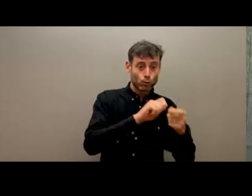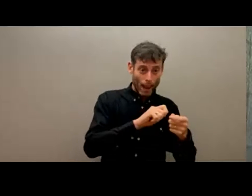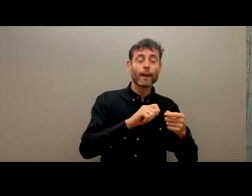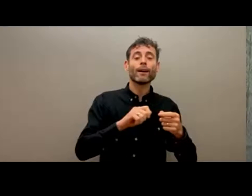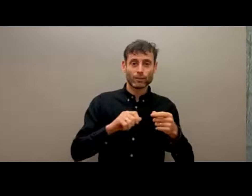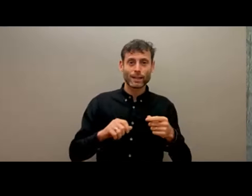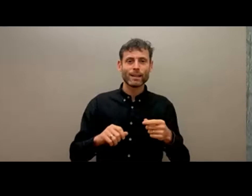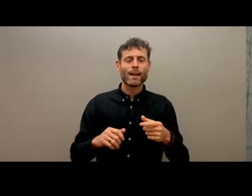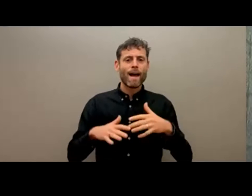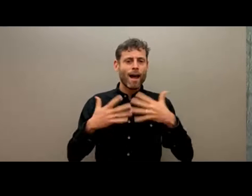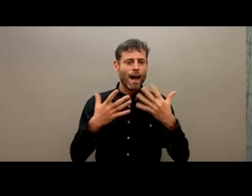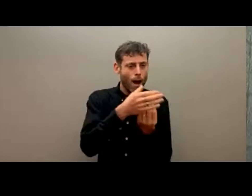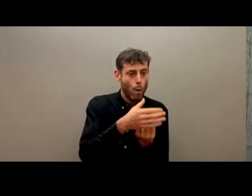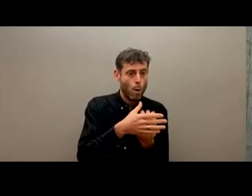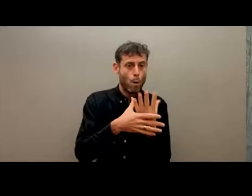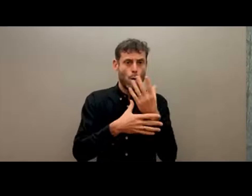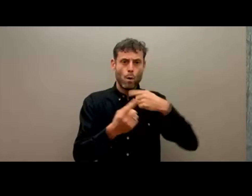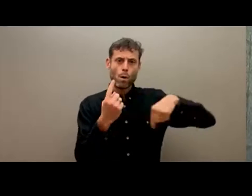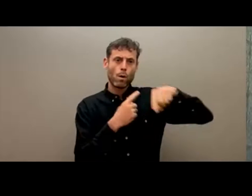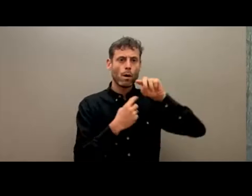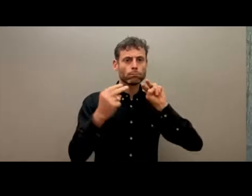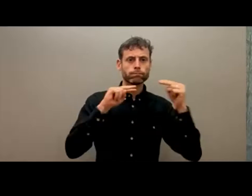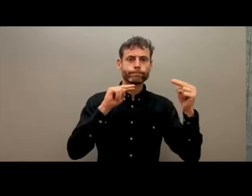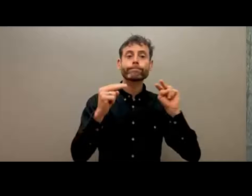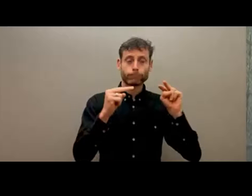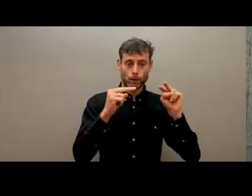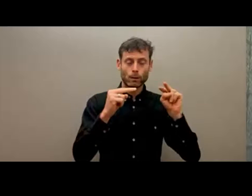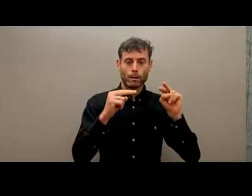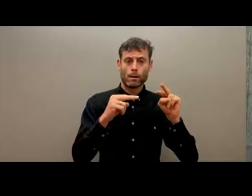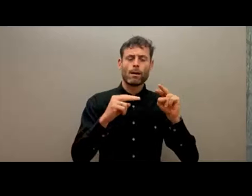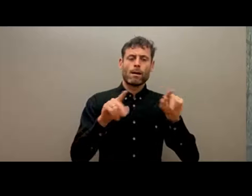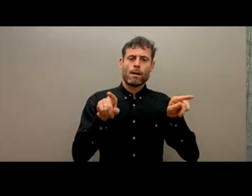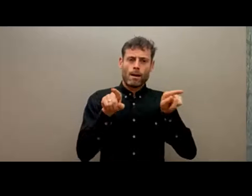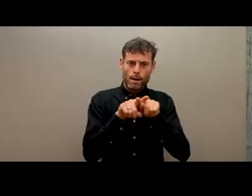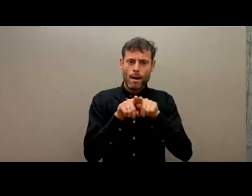made. We've seen other agencies develop